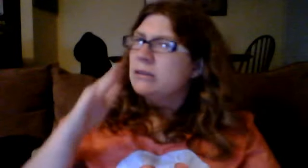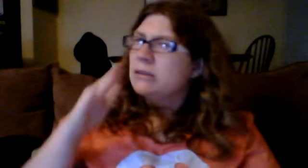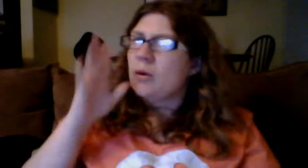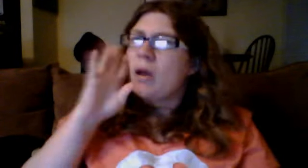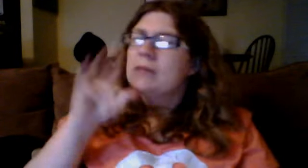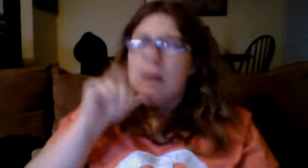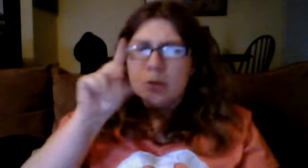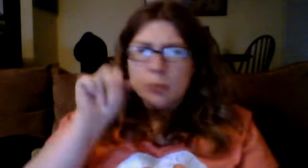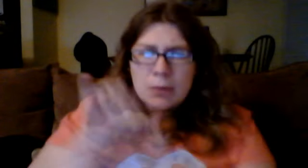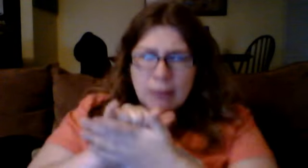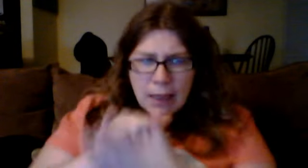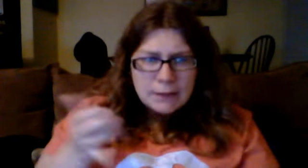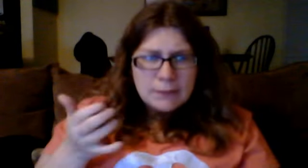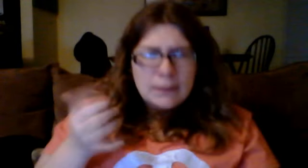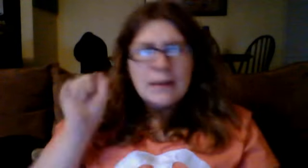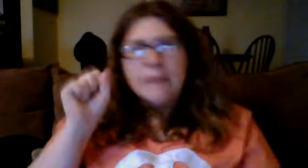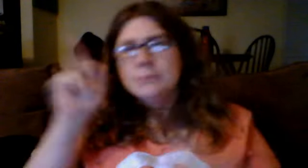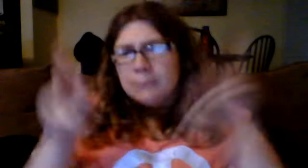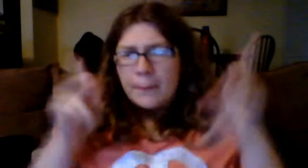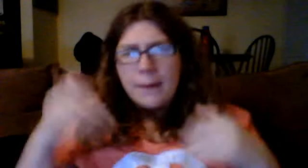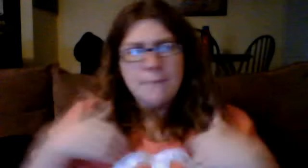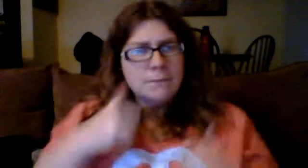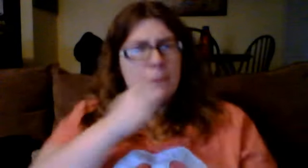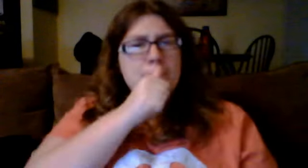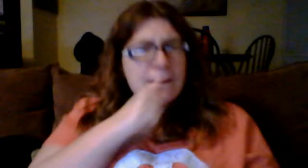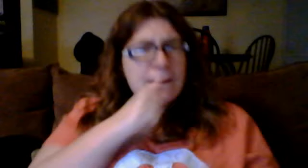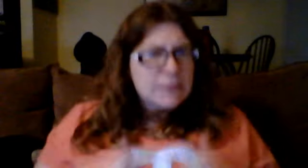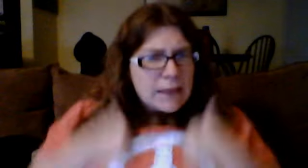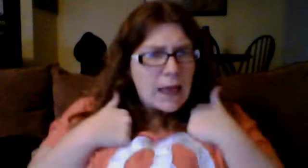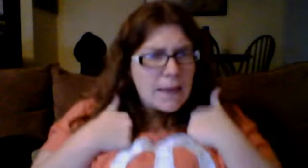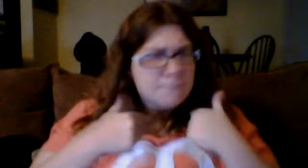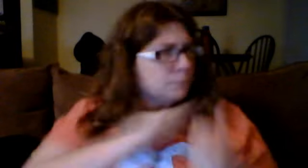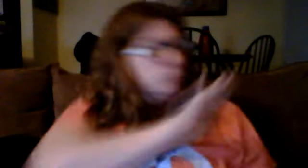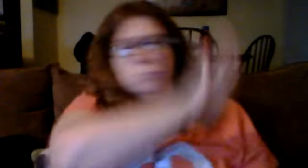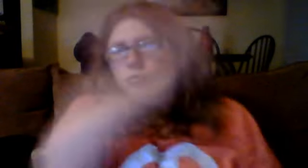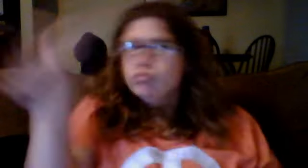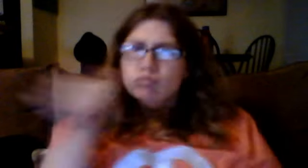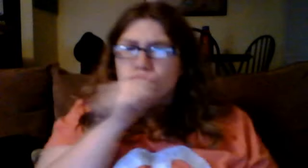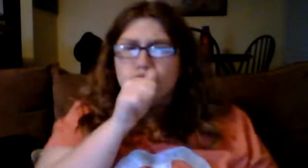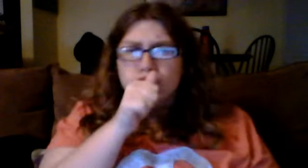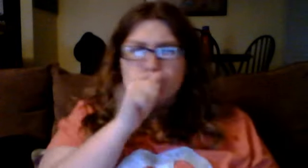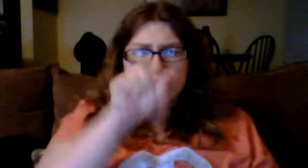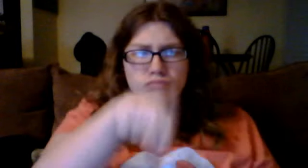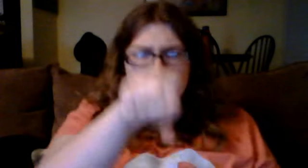Yeah, he was a talker. When I came to him on the bed, he was cheering on about,